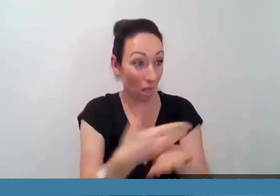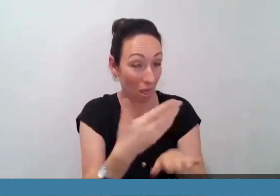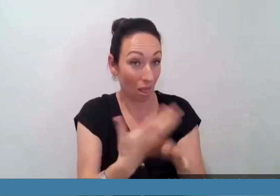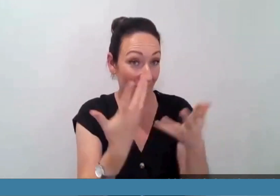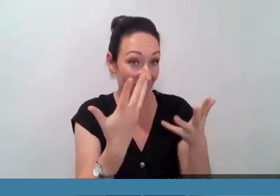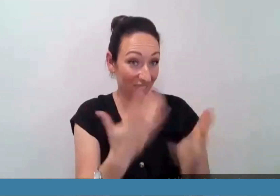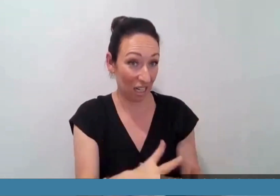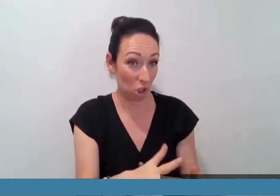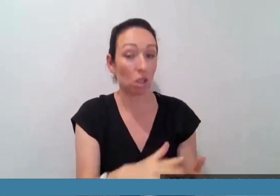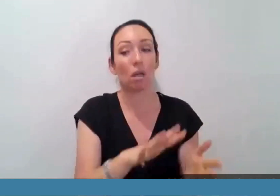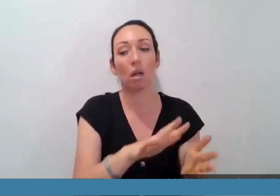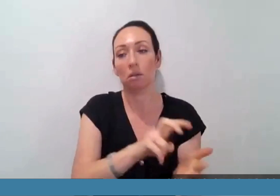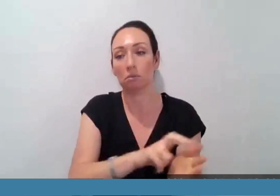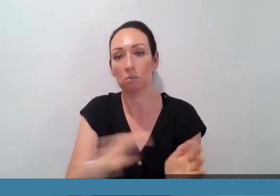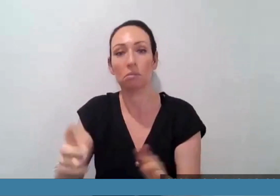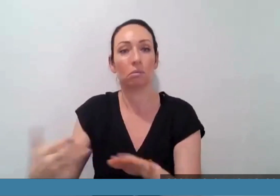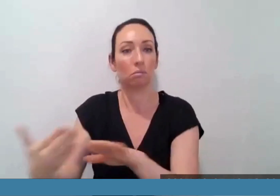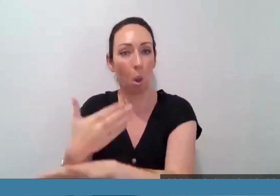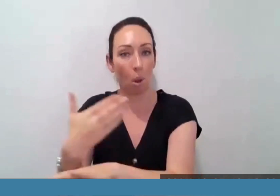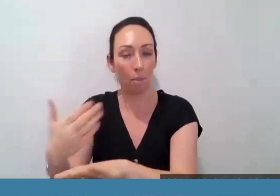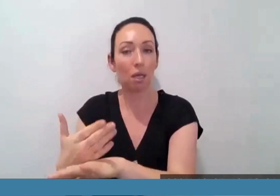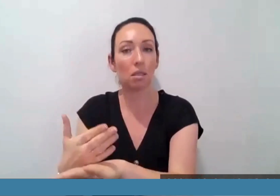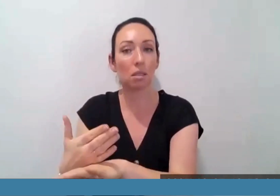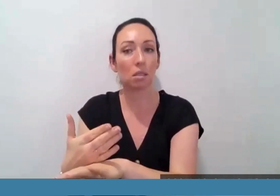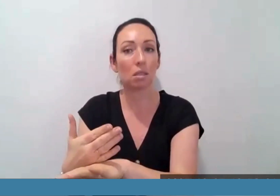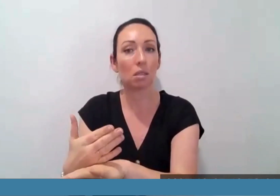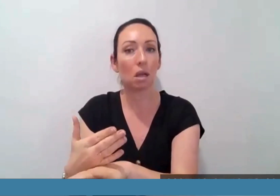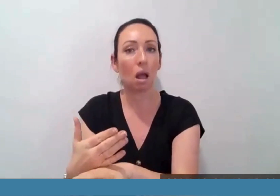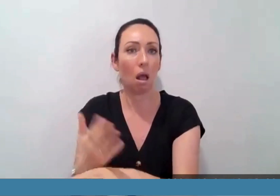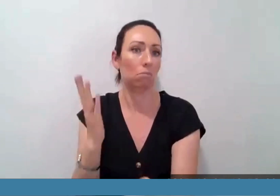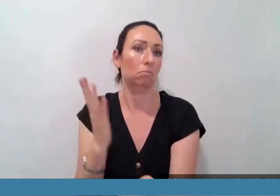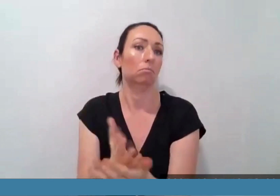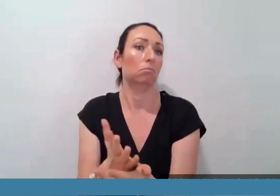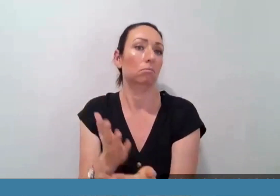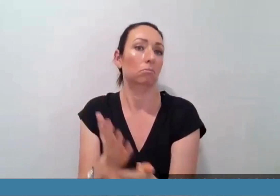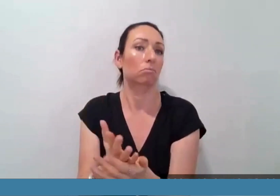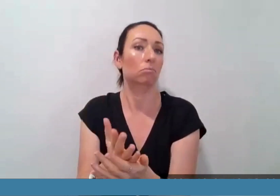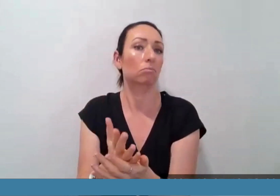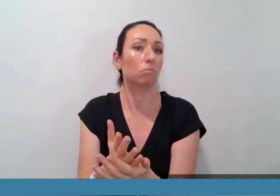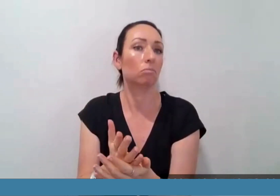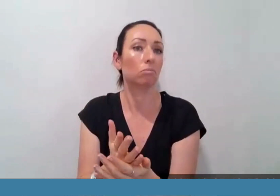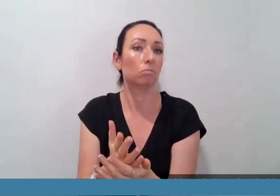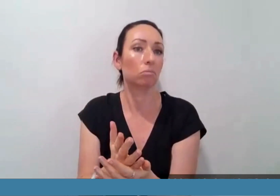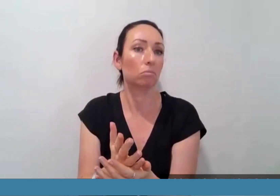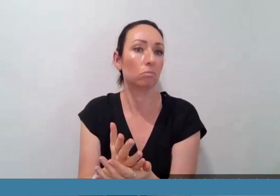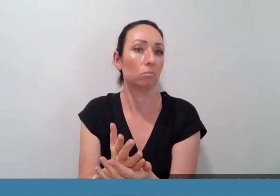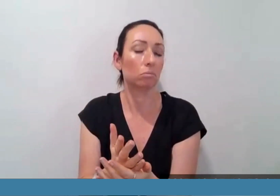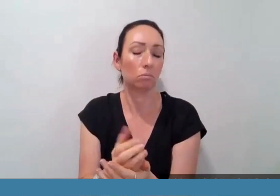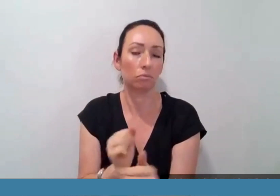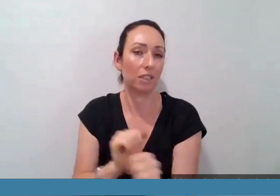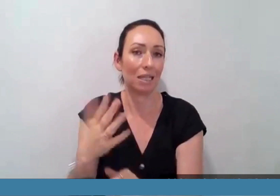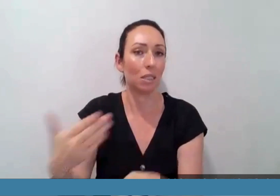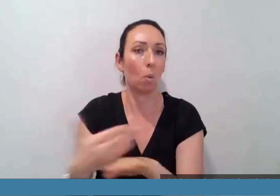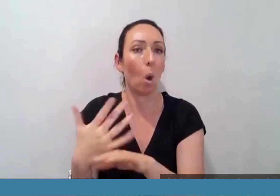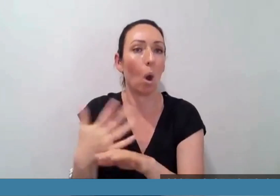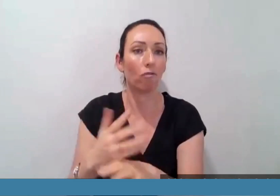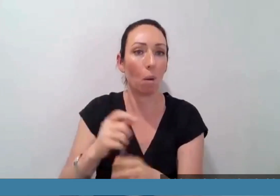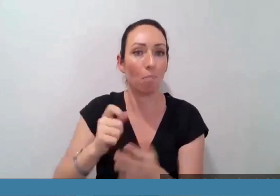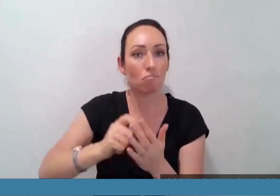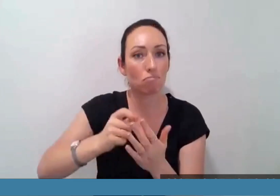into employment, which is in big part due to the incredible work and programs that have been piloted already